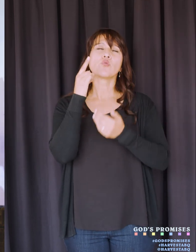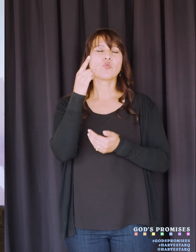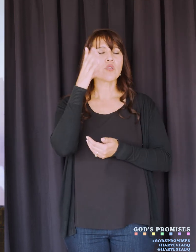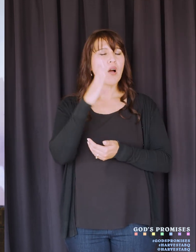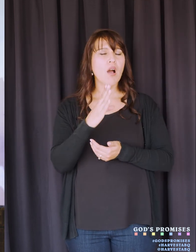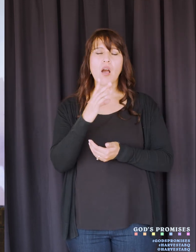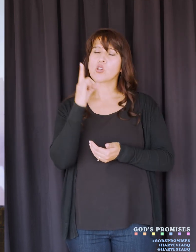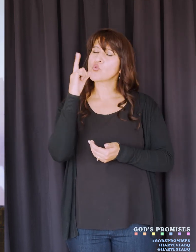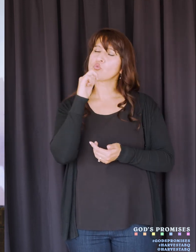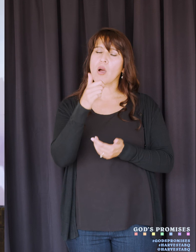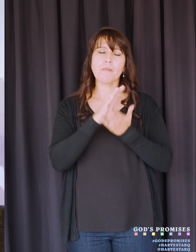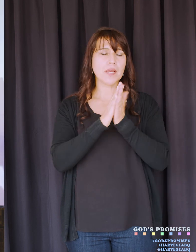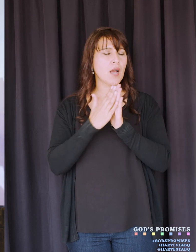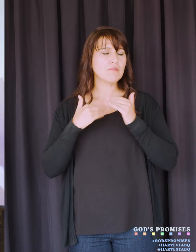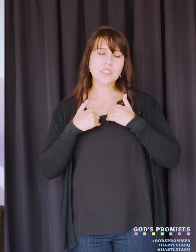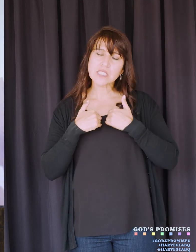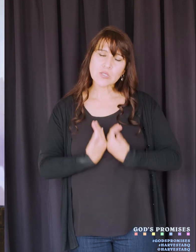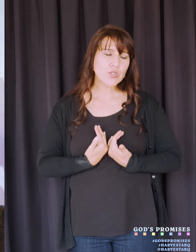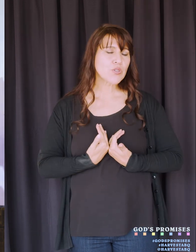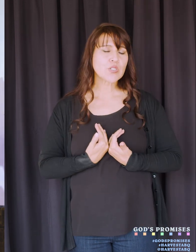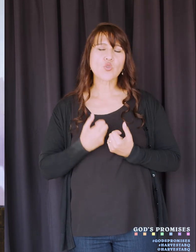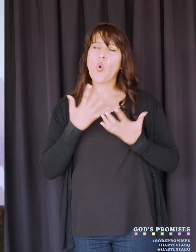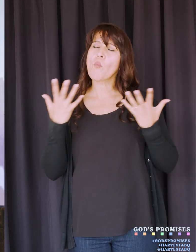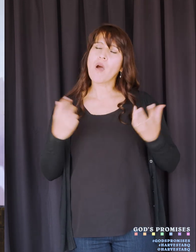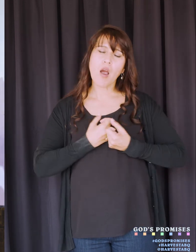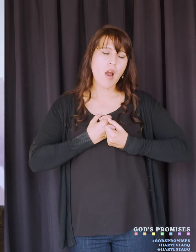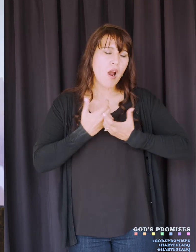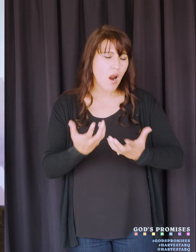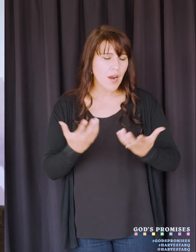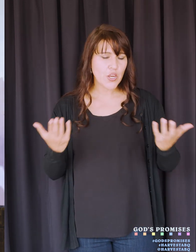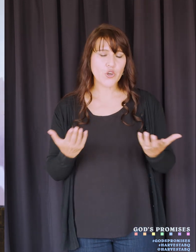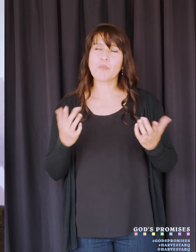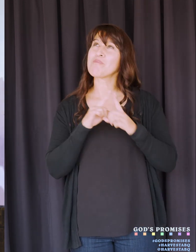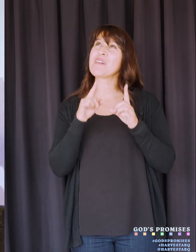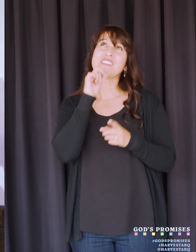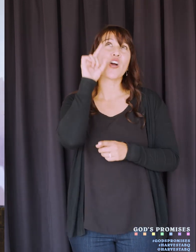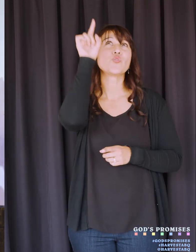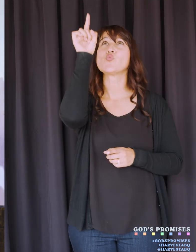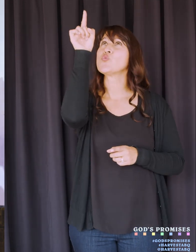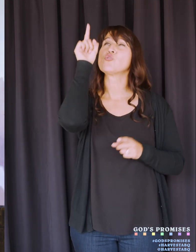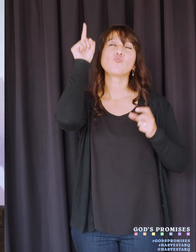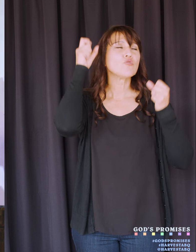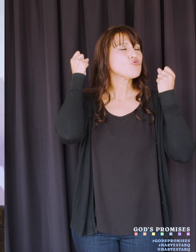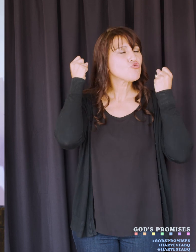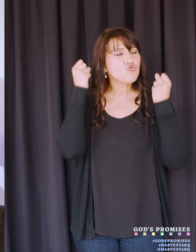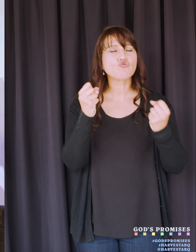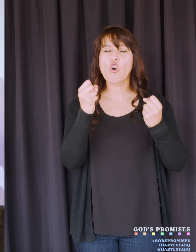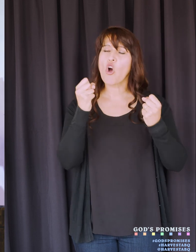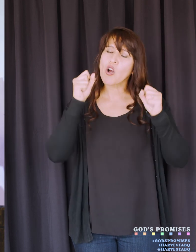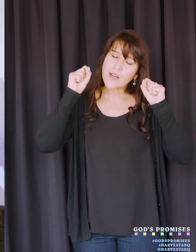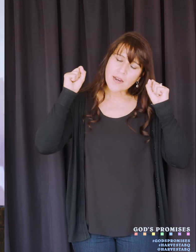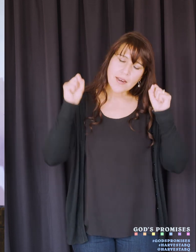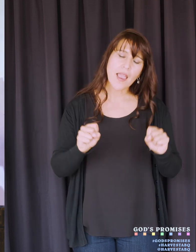not grow weary. There's so much weariness around us today, but that's not you. You are a strong,